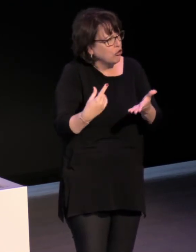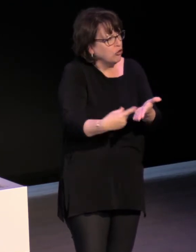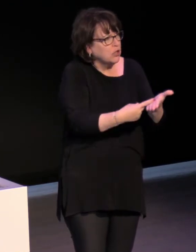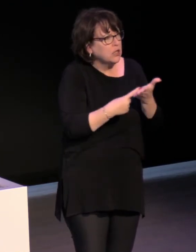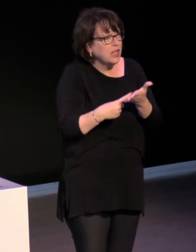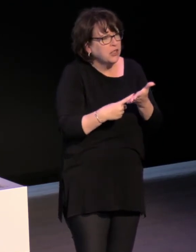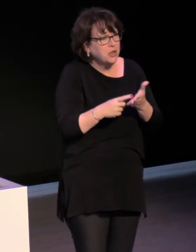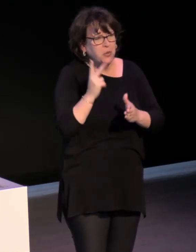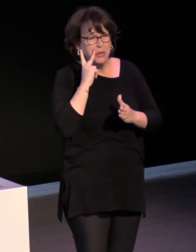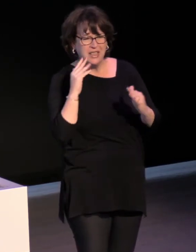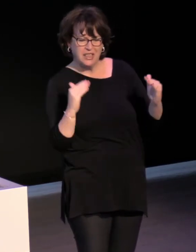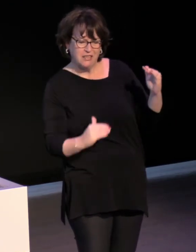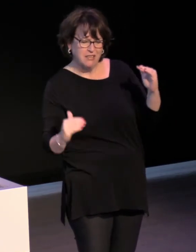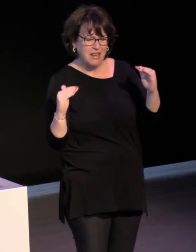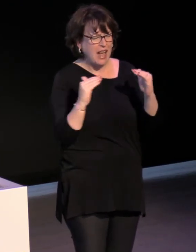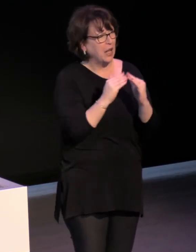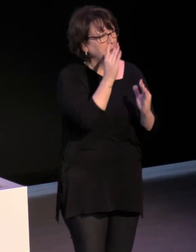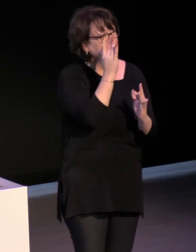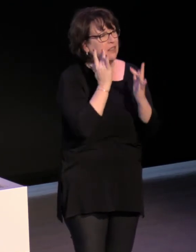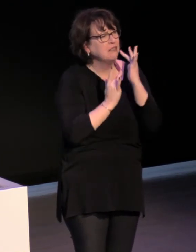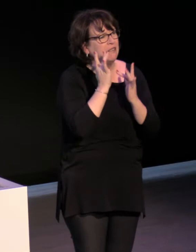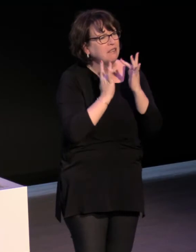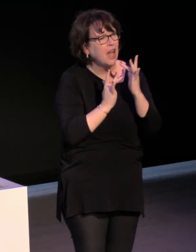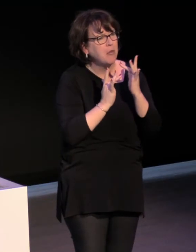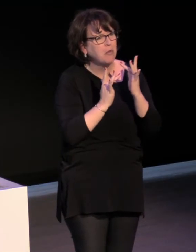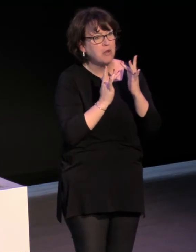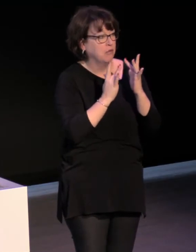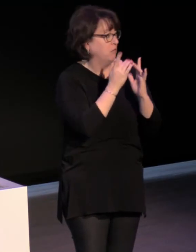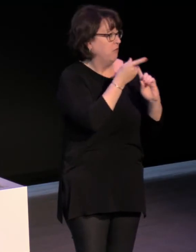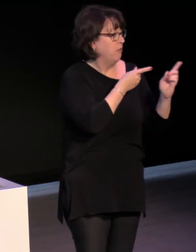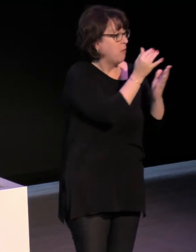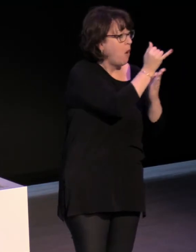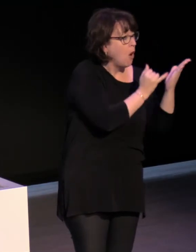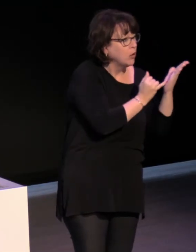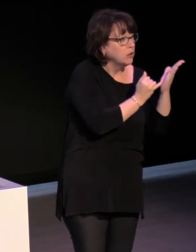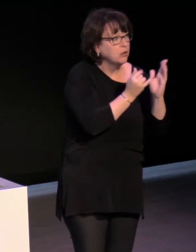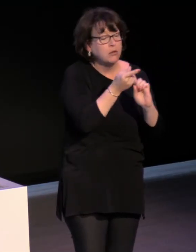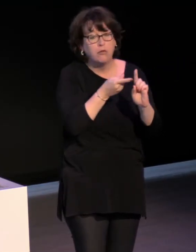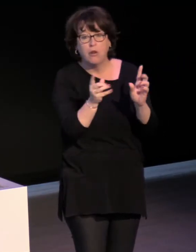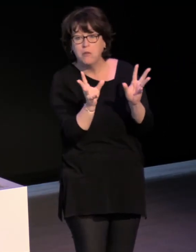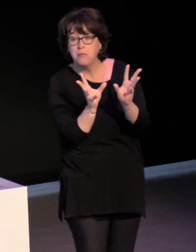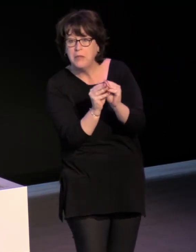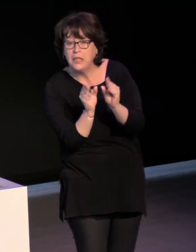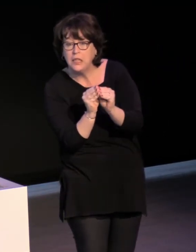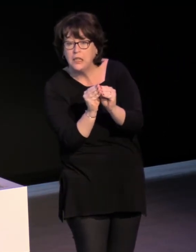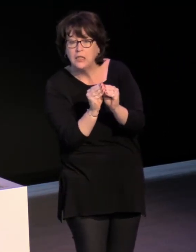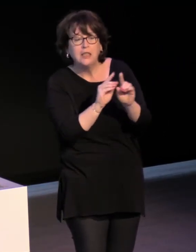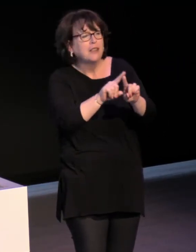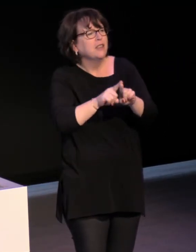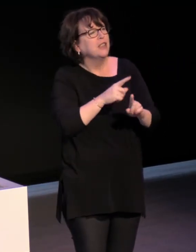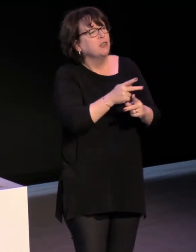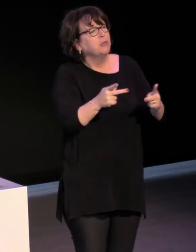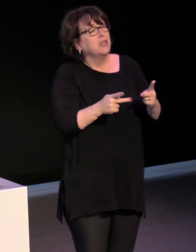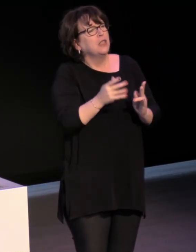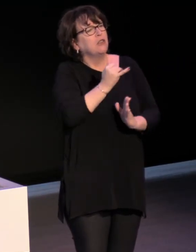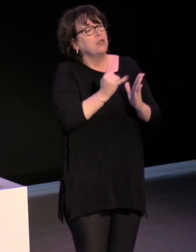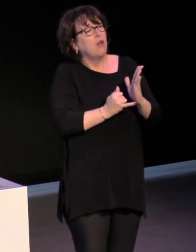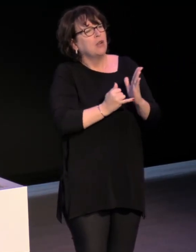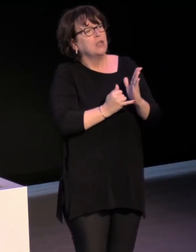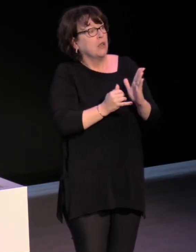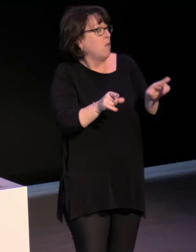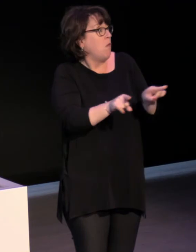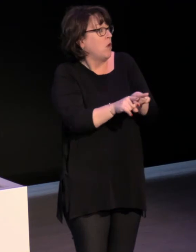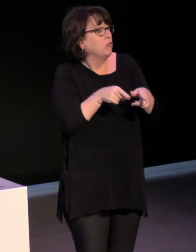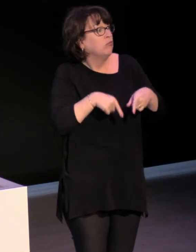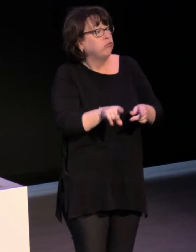multiplicity of perspectives, whether it's through our artist leader programming, our retreats, our artists in residencies, or whether it's through empirical